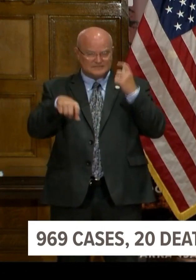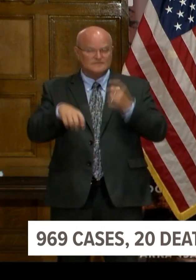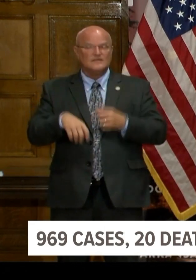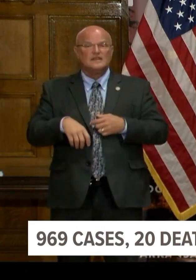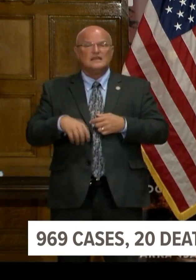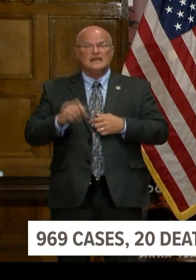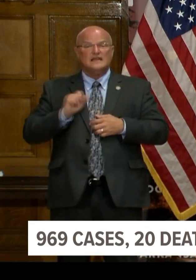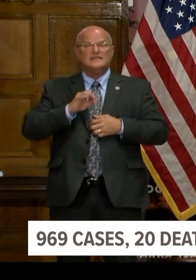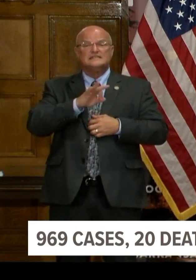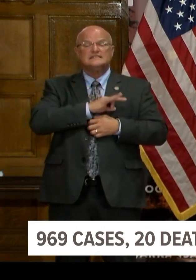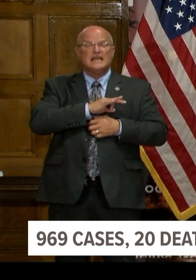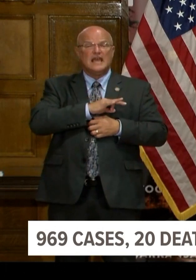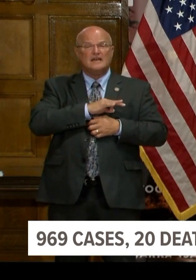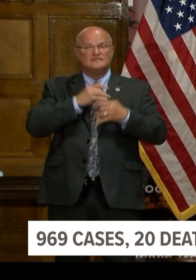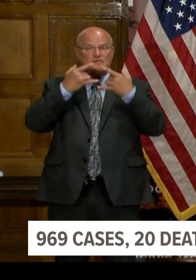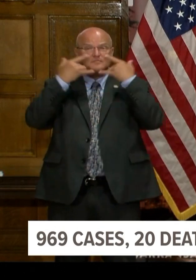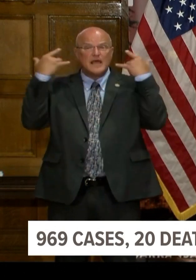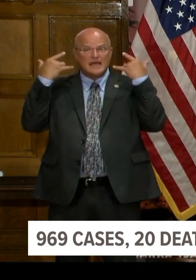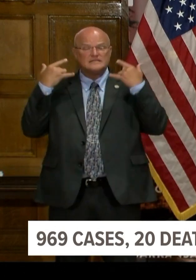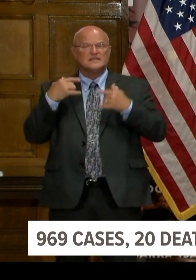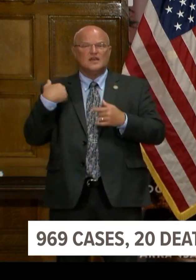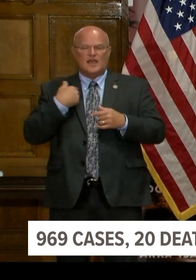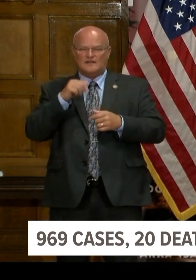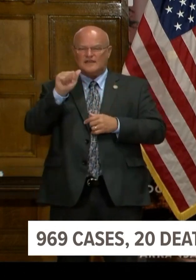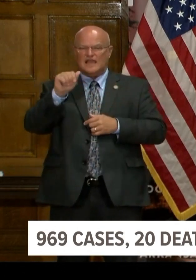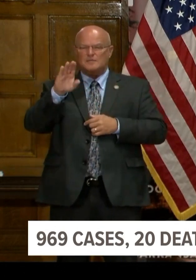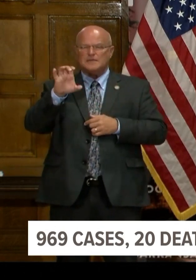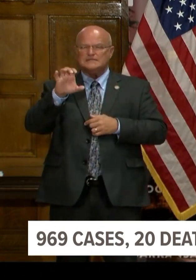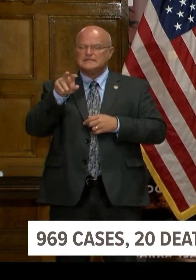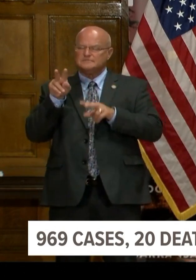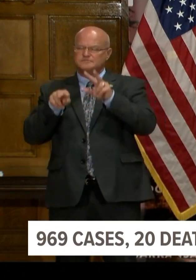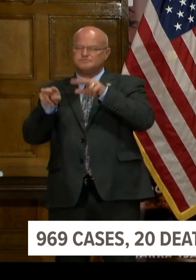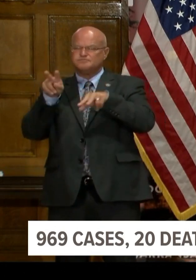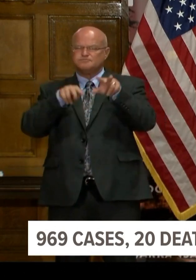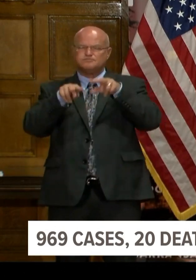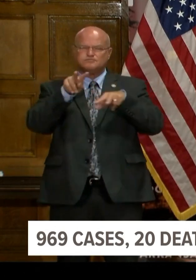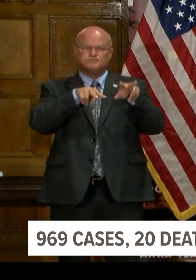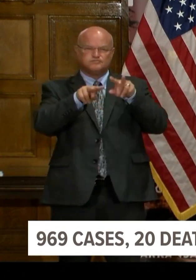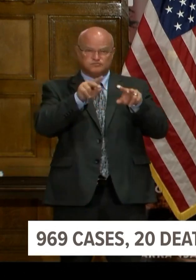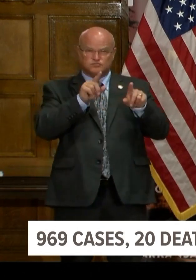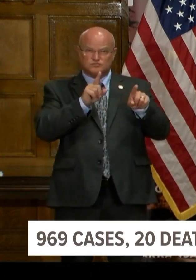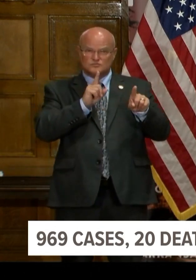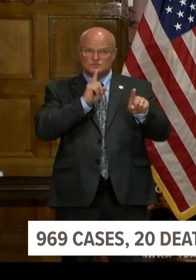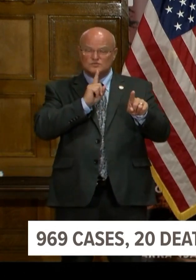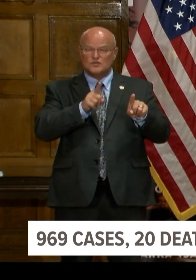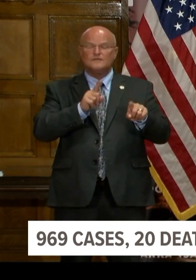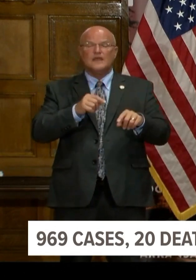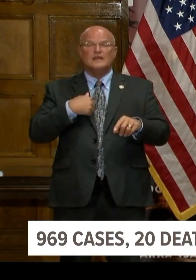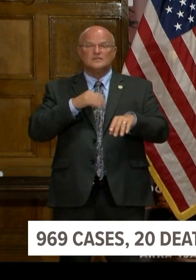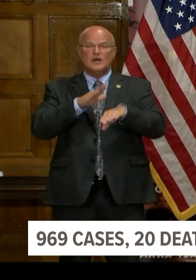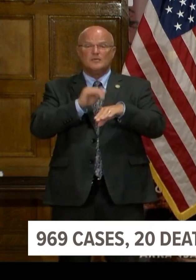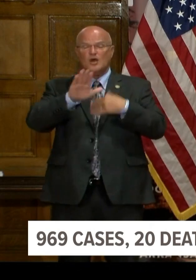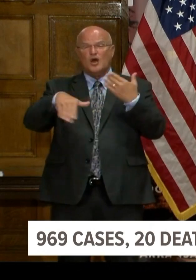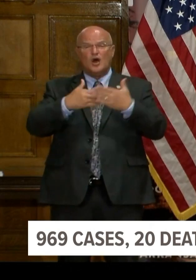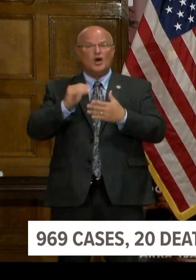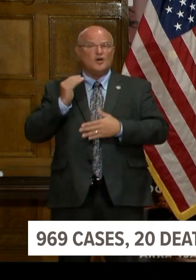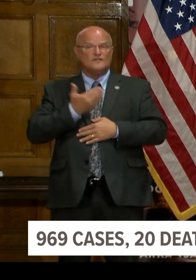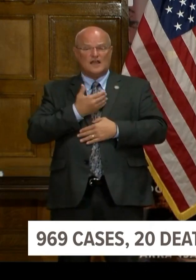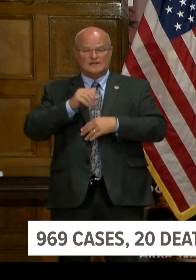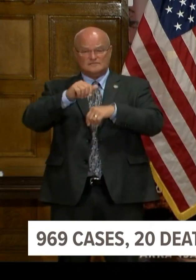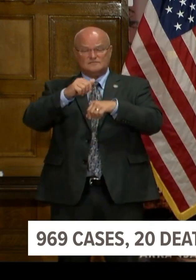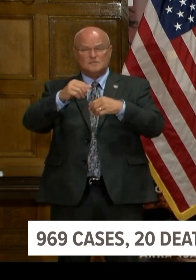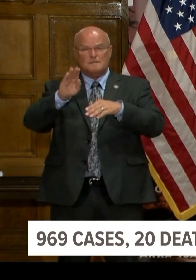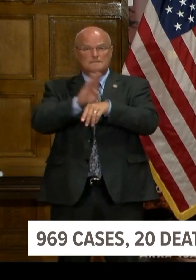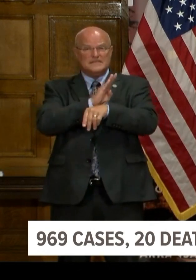The staff has to do that. We have our ABC enforcement out there to enforce that. And so I am calling on all of our